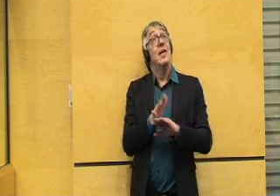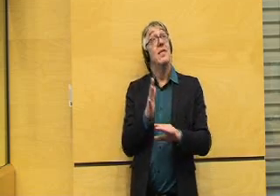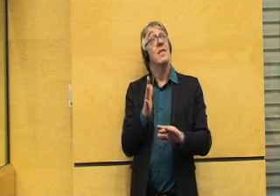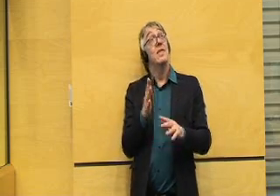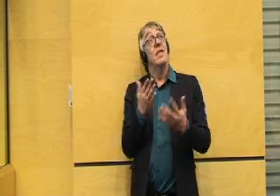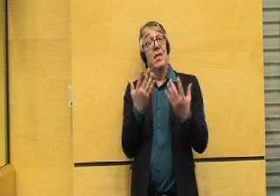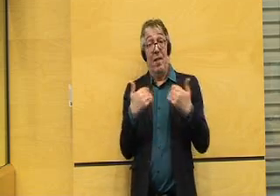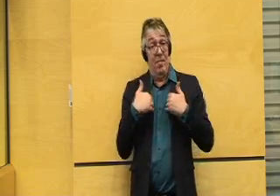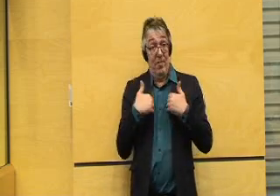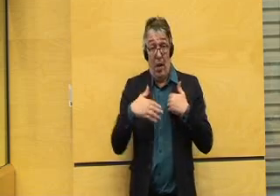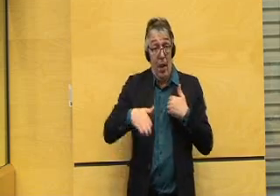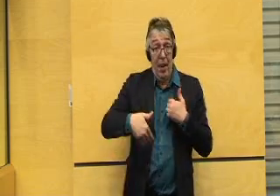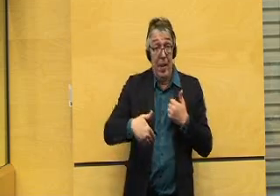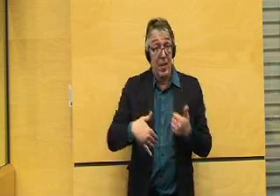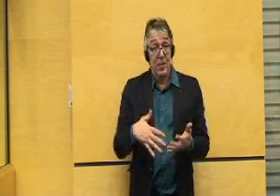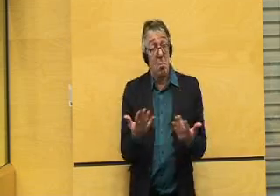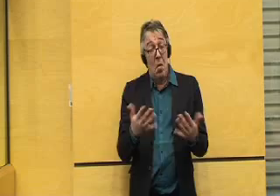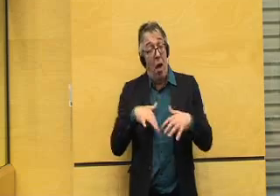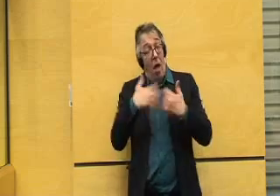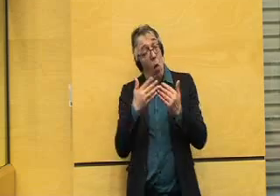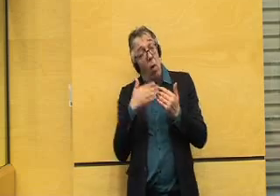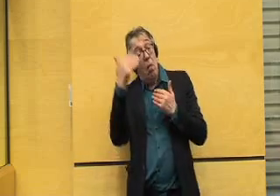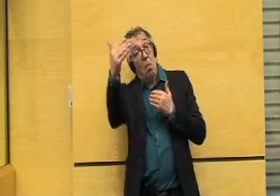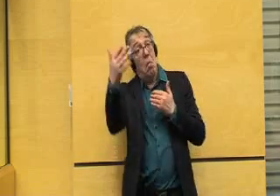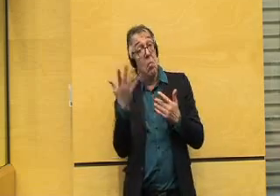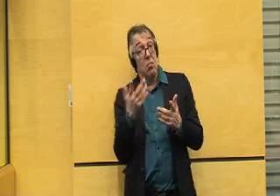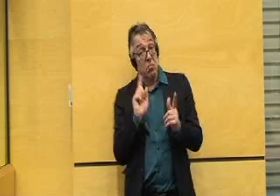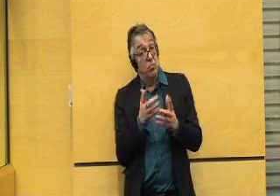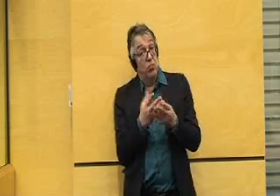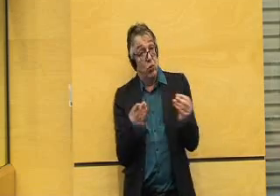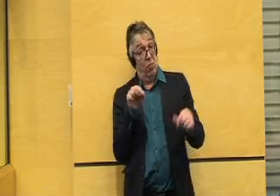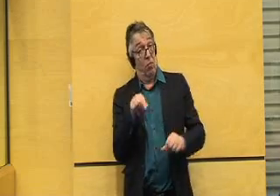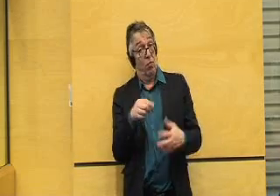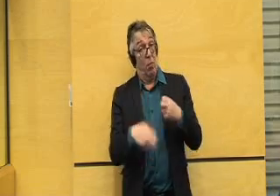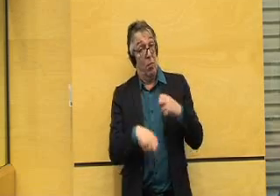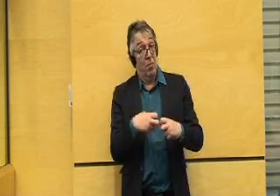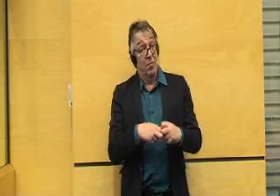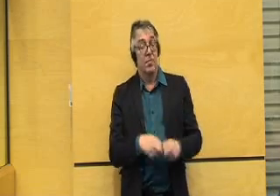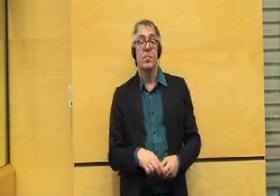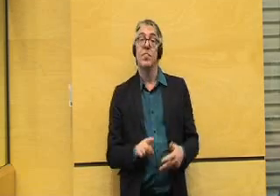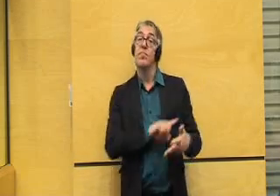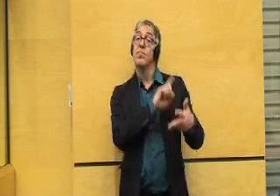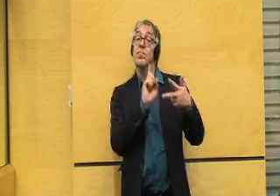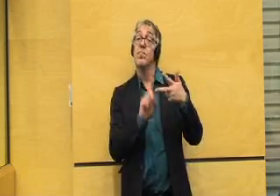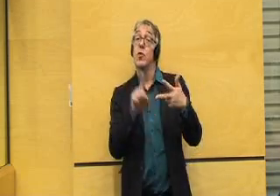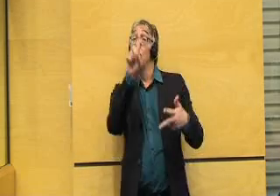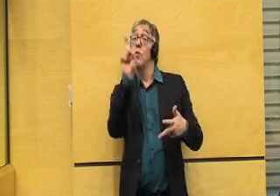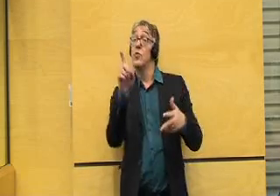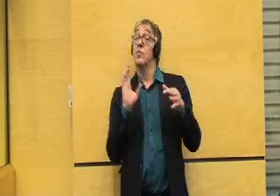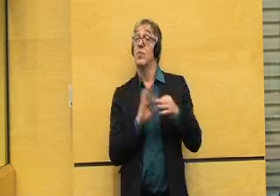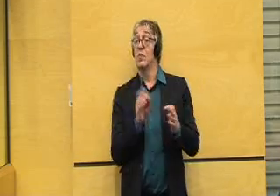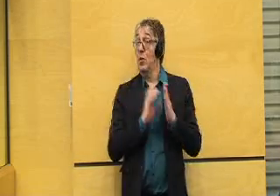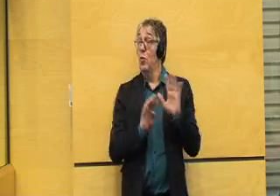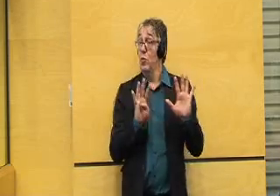second, another aspect of accessibility, which is equally important, and here, of course, I